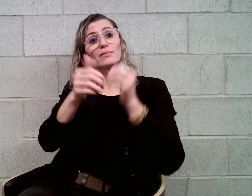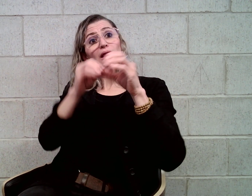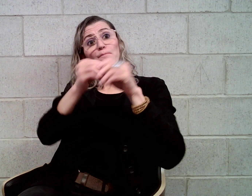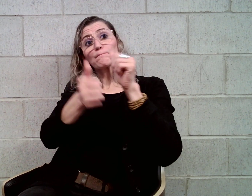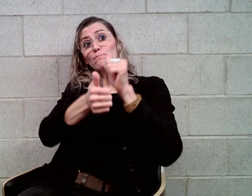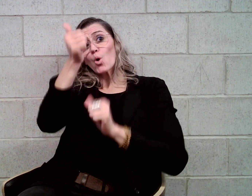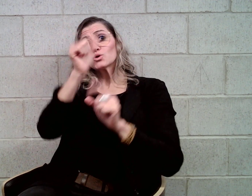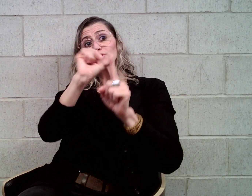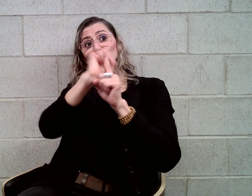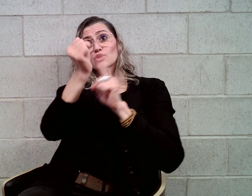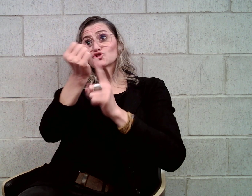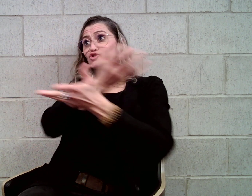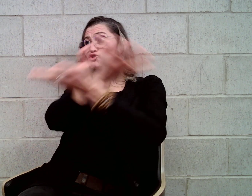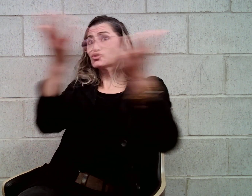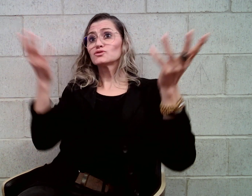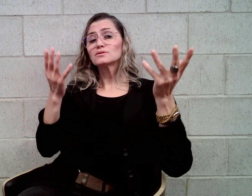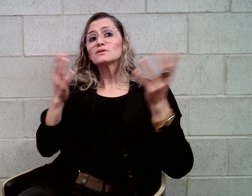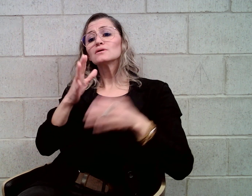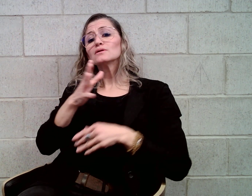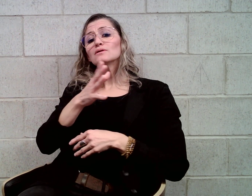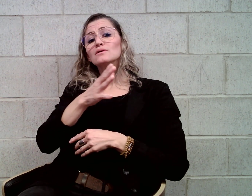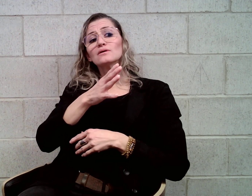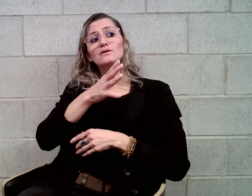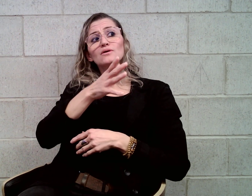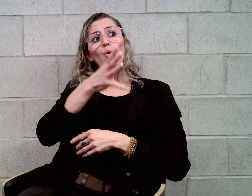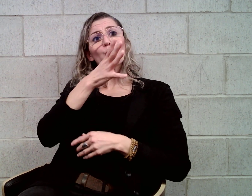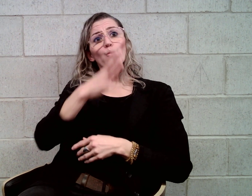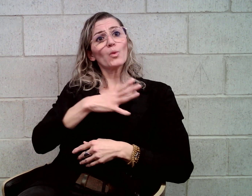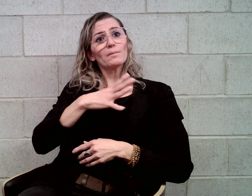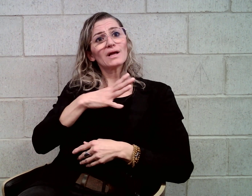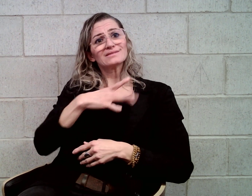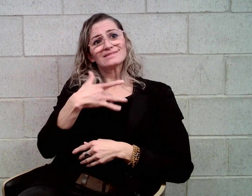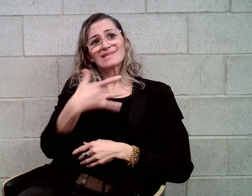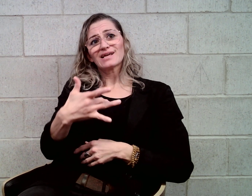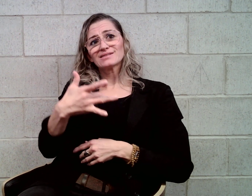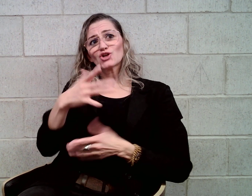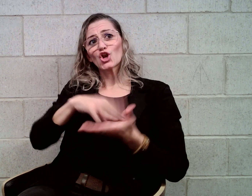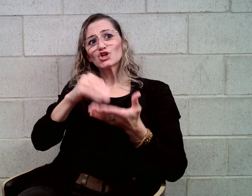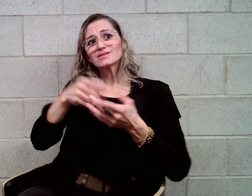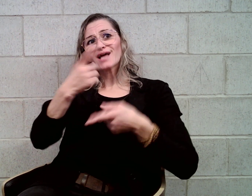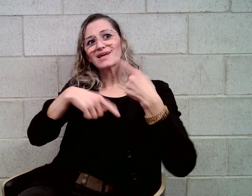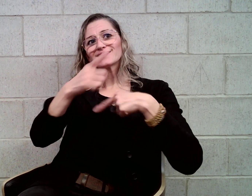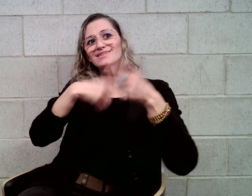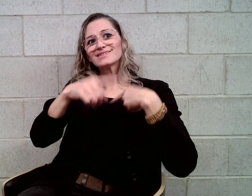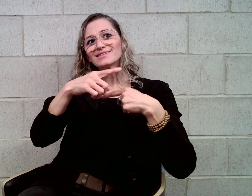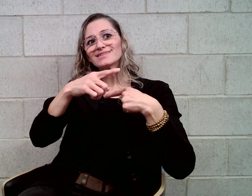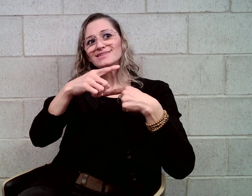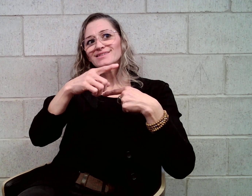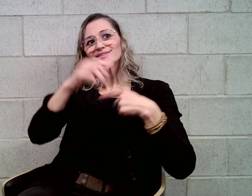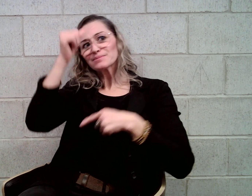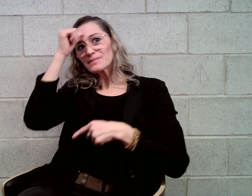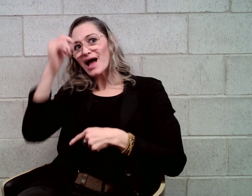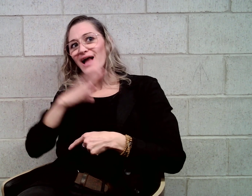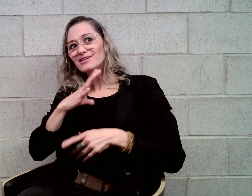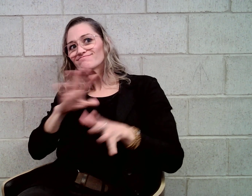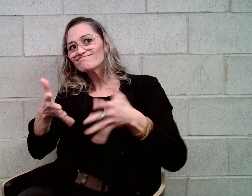with taking care of Ophelia in the original, I think that requires signs. And it's interesting,